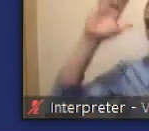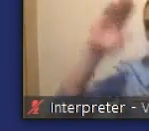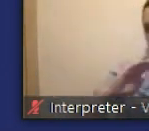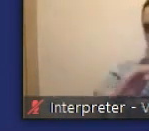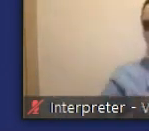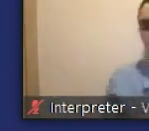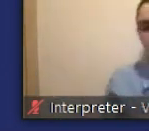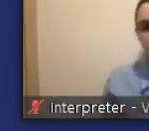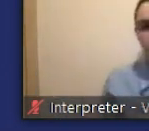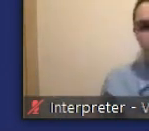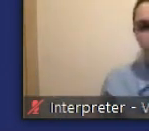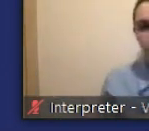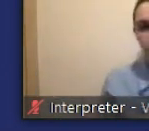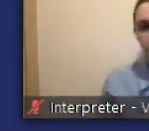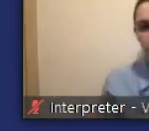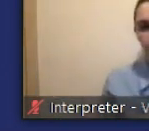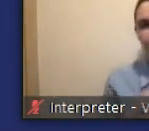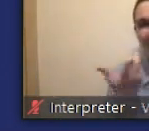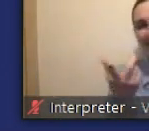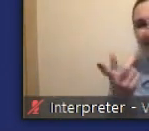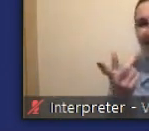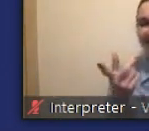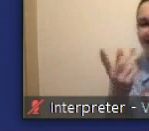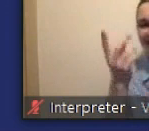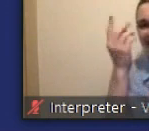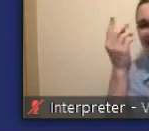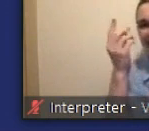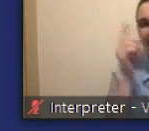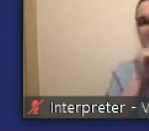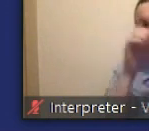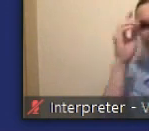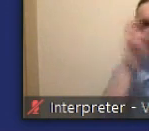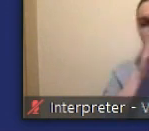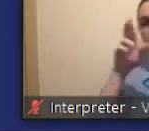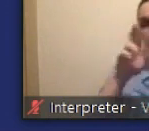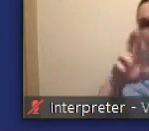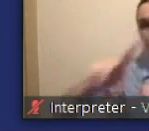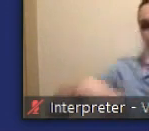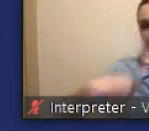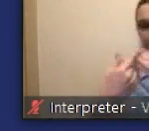decreased severity associated with the Omicron variant in South Africa.